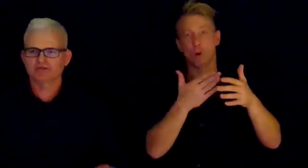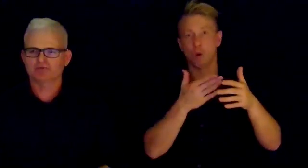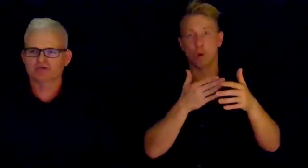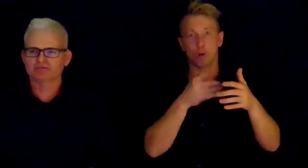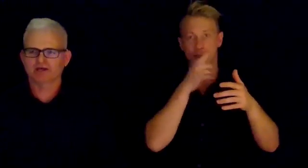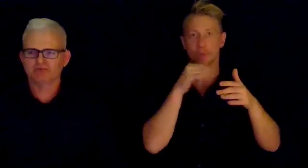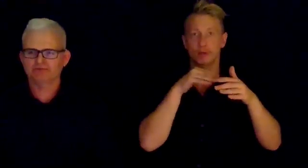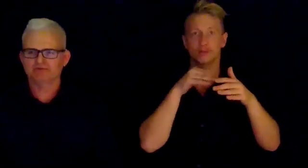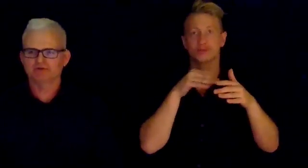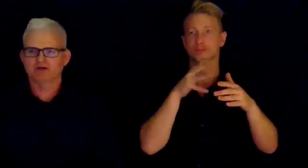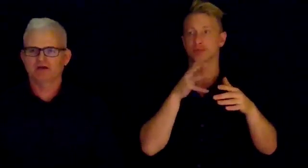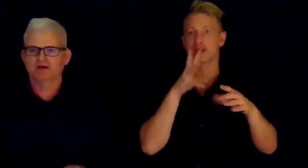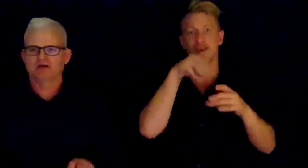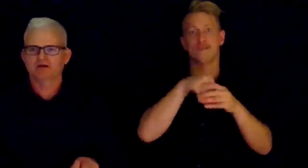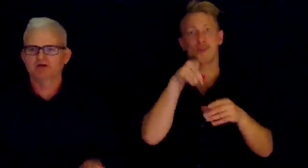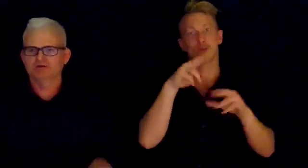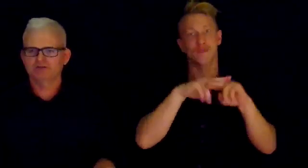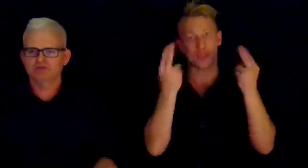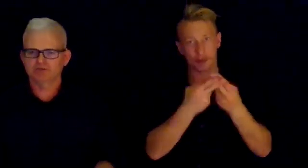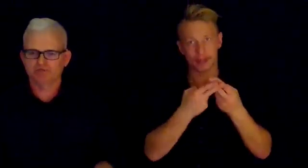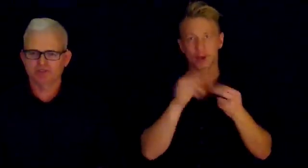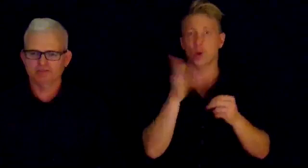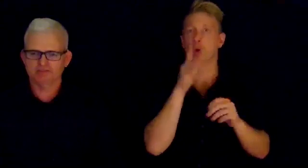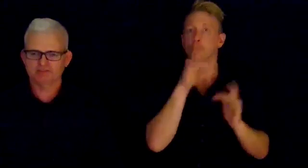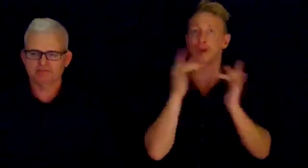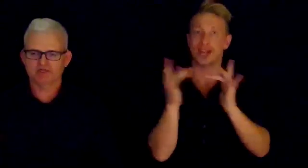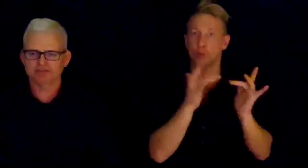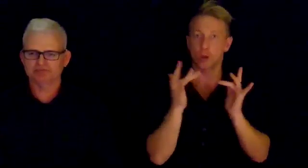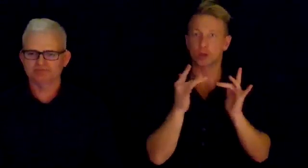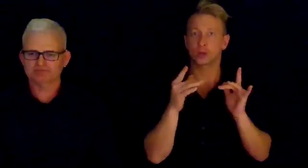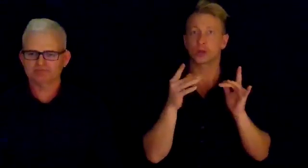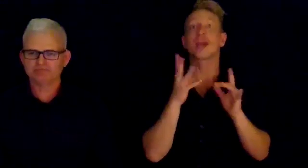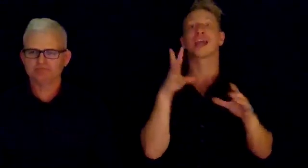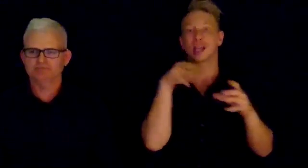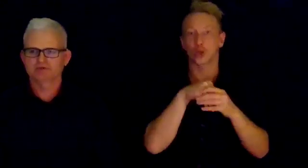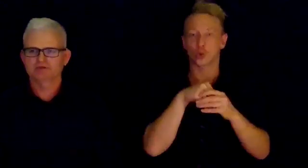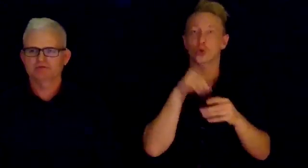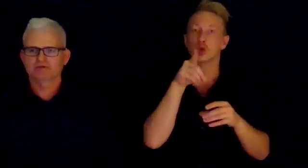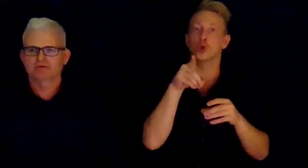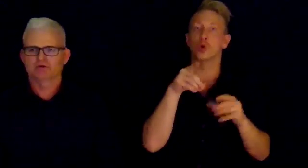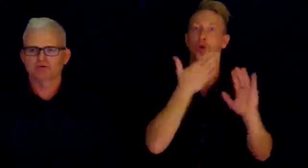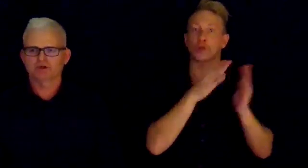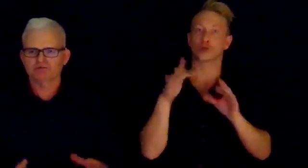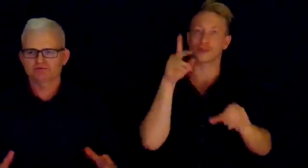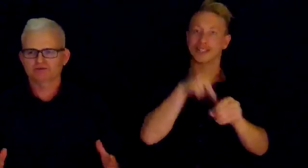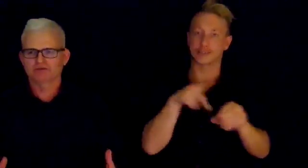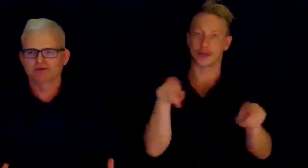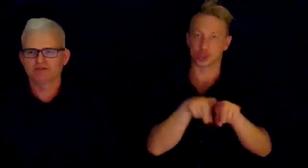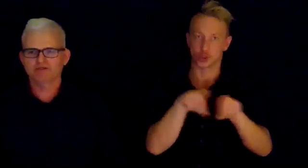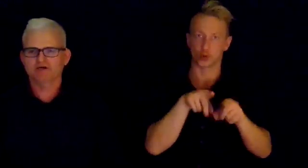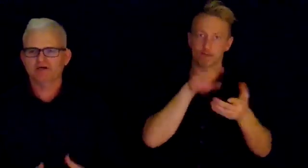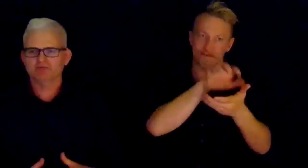the networks you have, including the community participation. So although